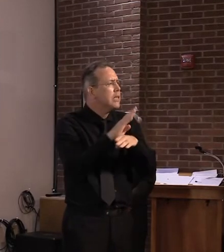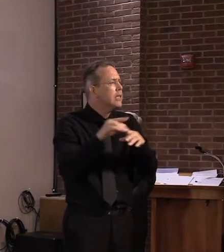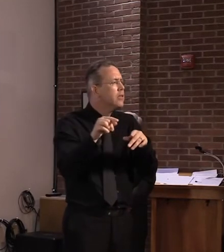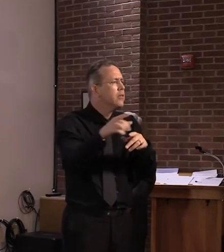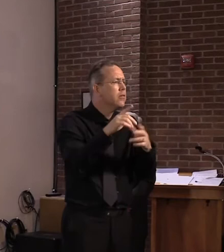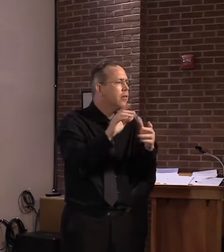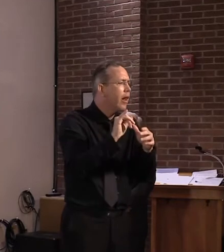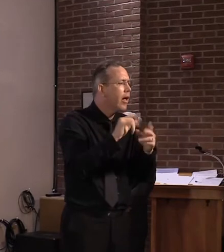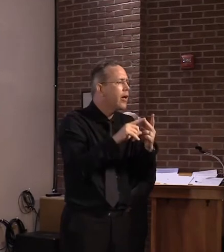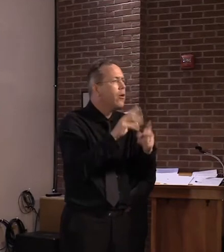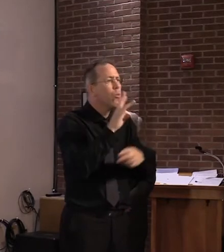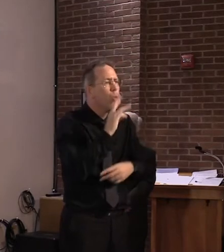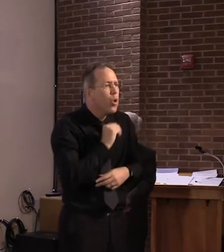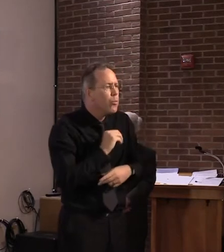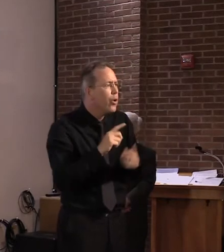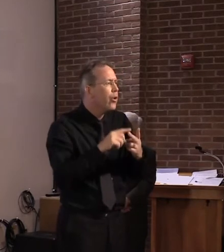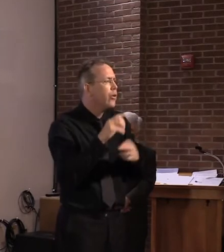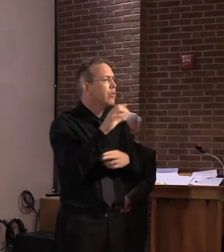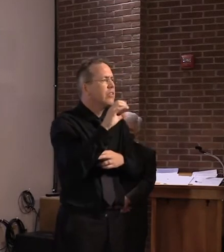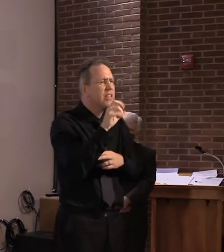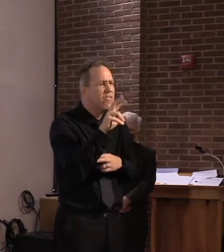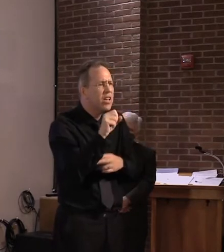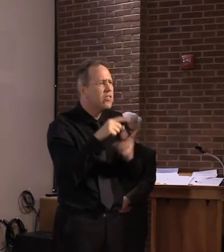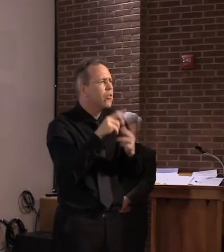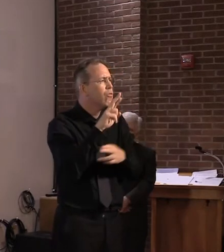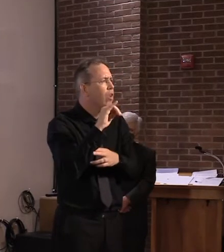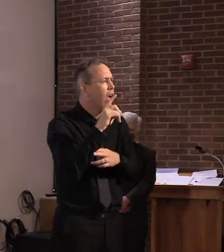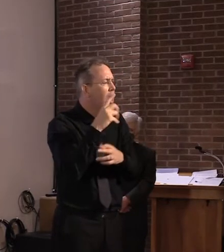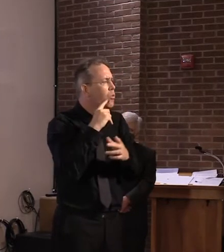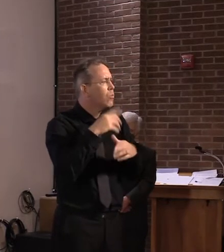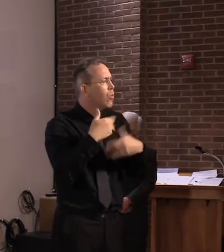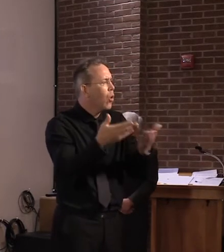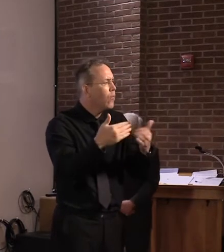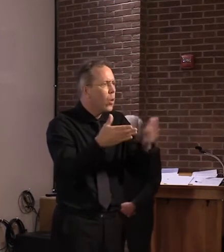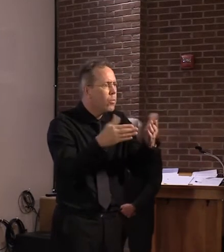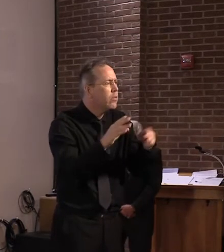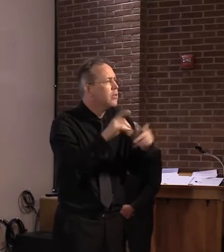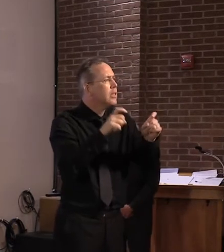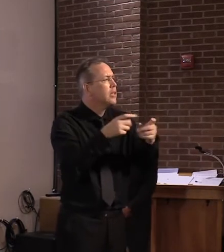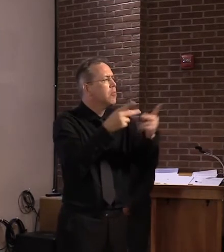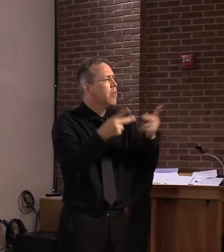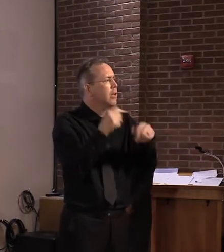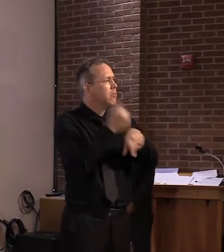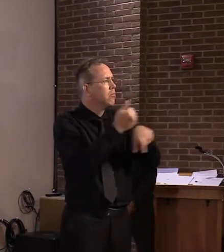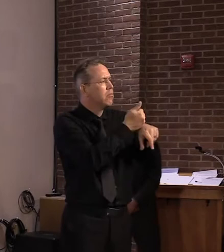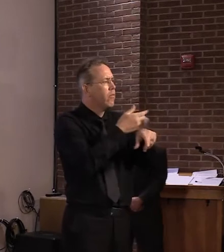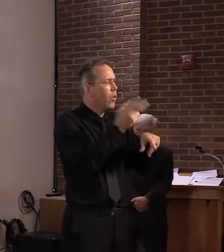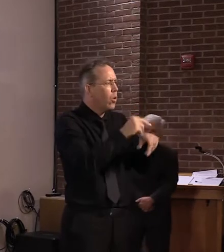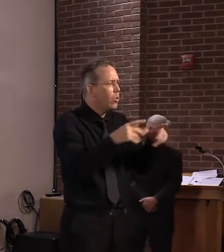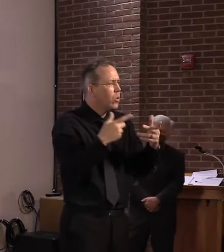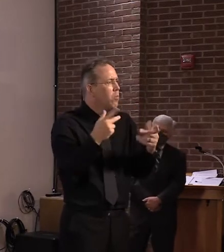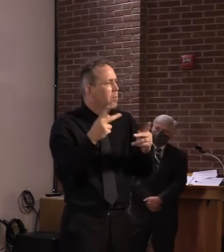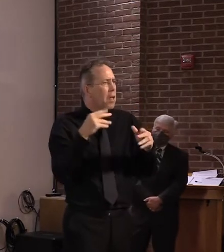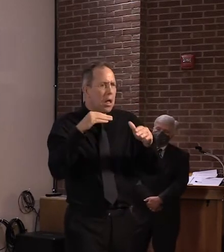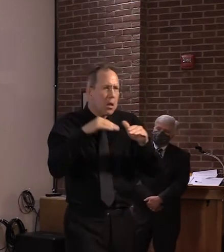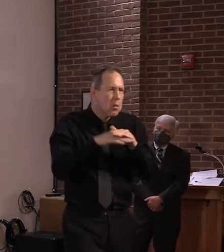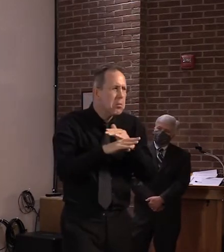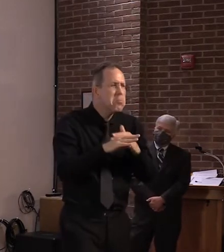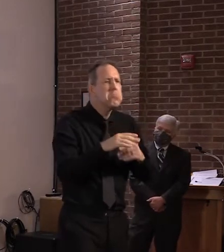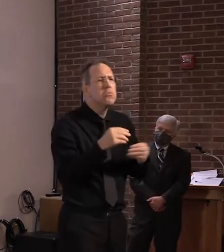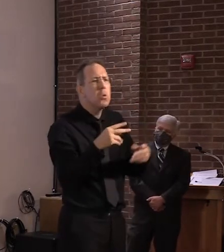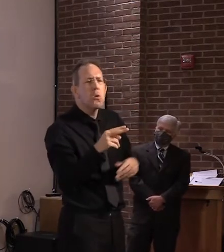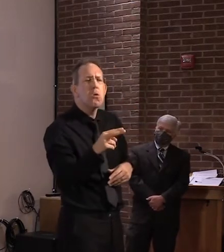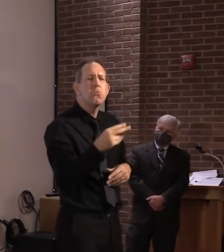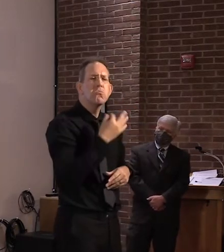want to have options available so that people on a relatively unscheduled basis, if you will, can get